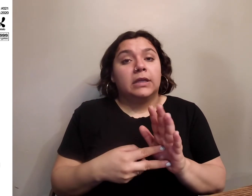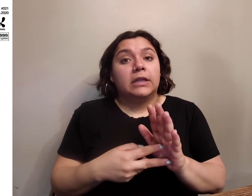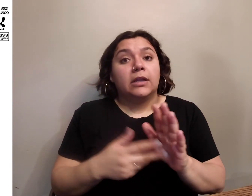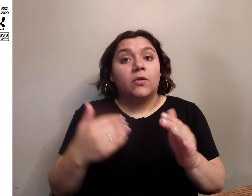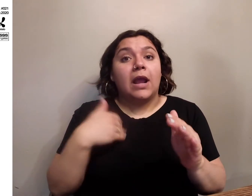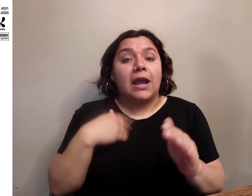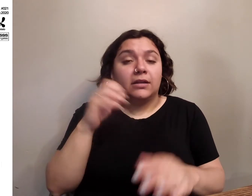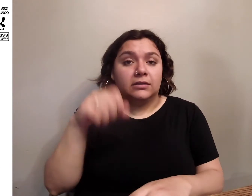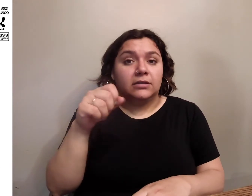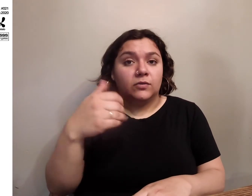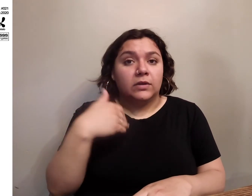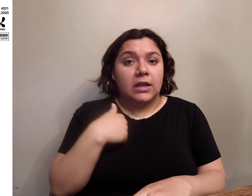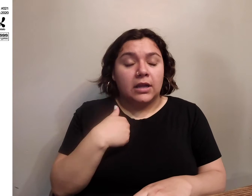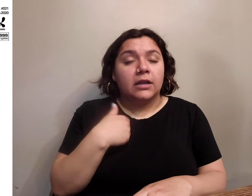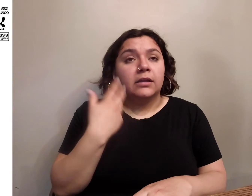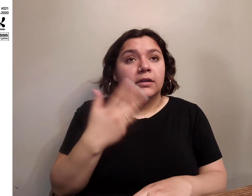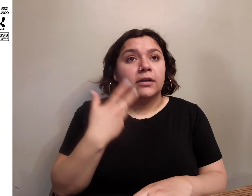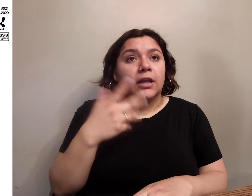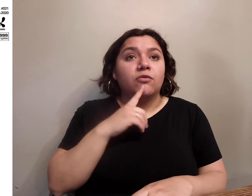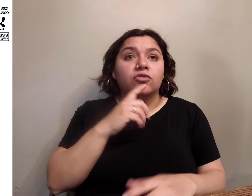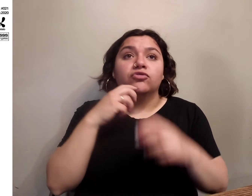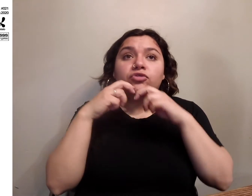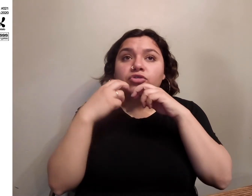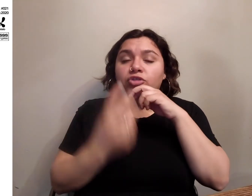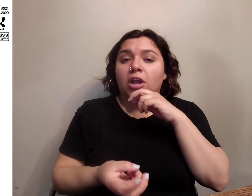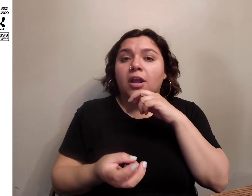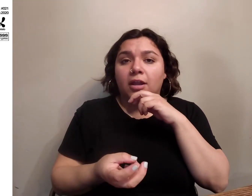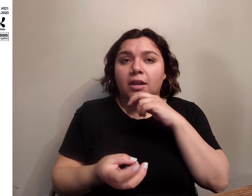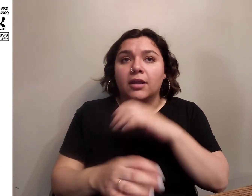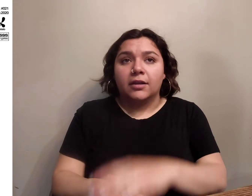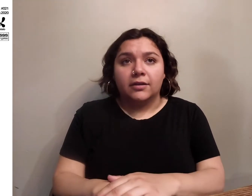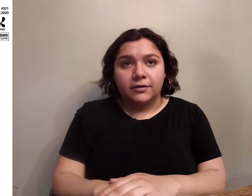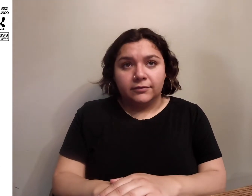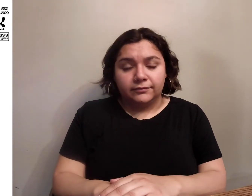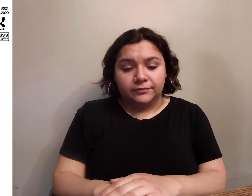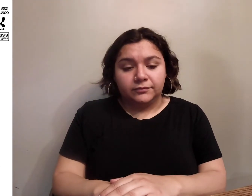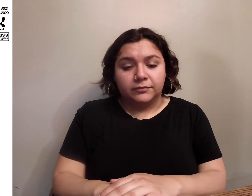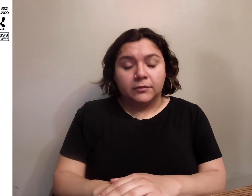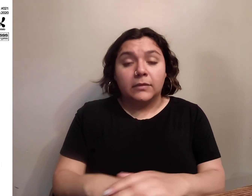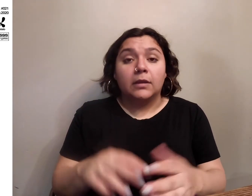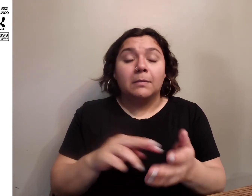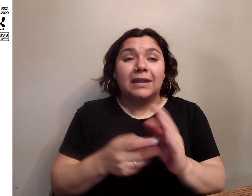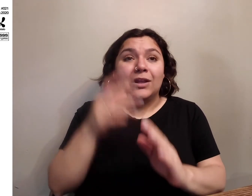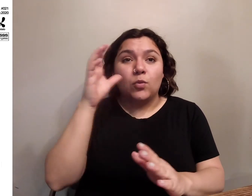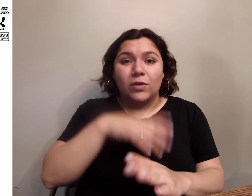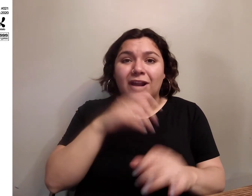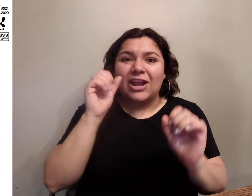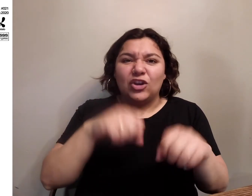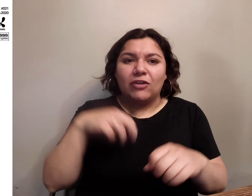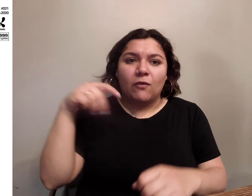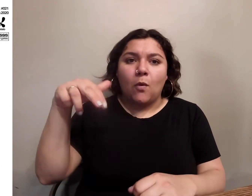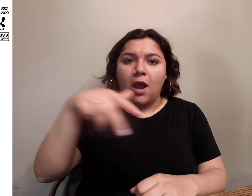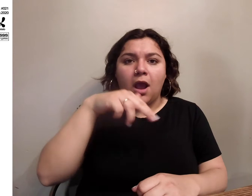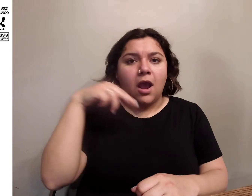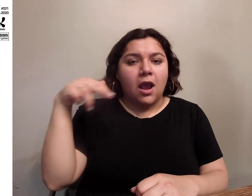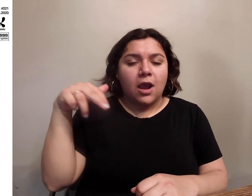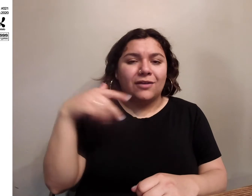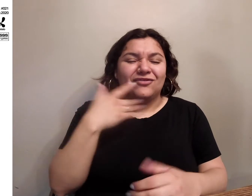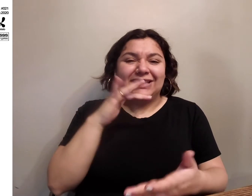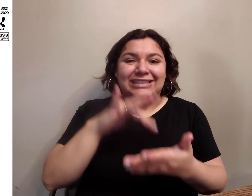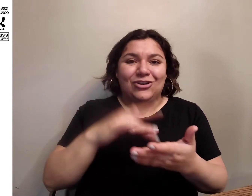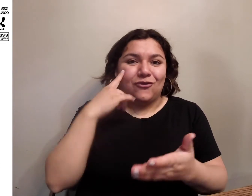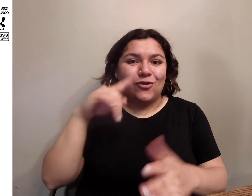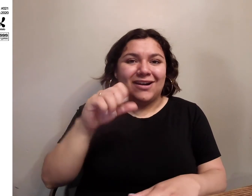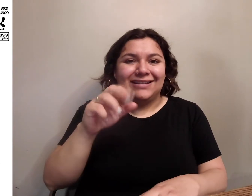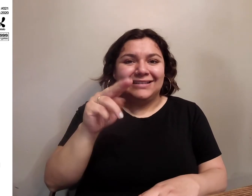there was that, it was shocking to see how empty. Like, I could have walked down the center of Sunset